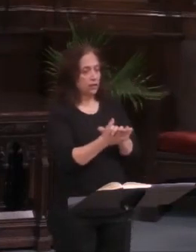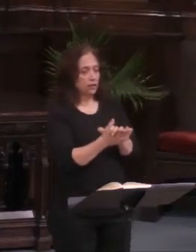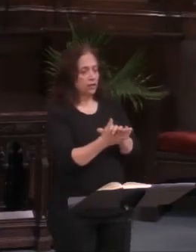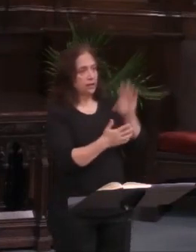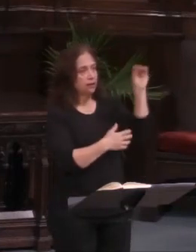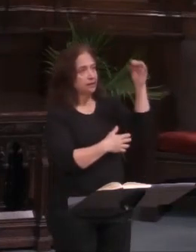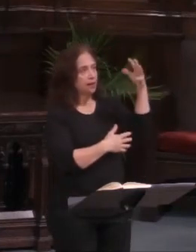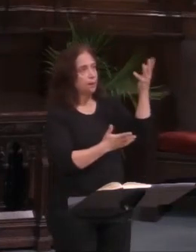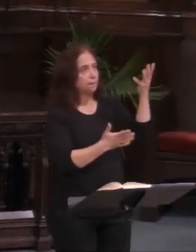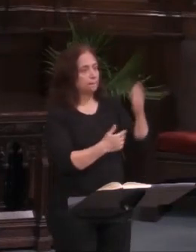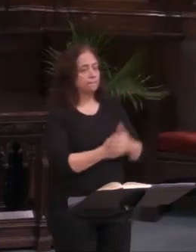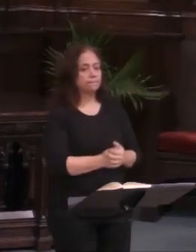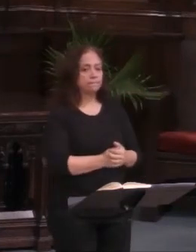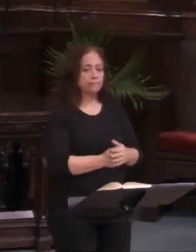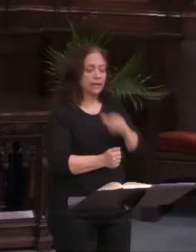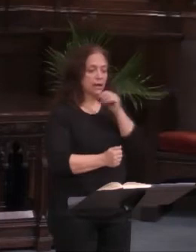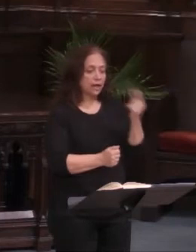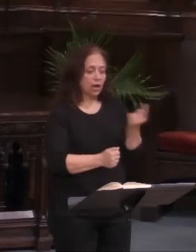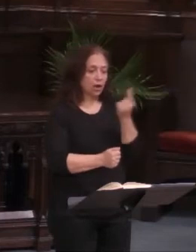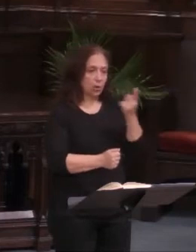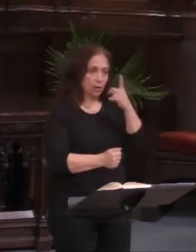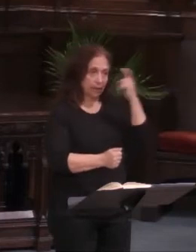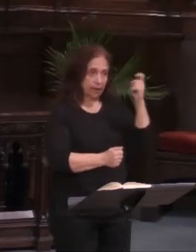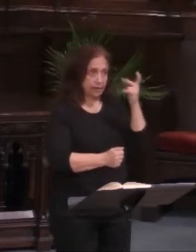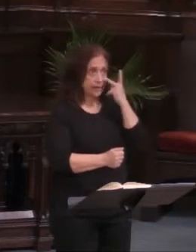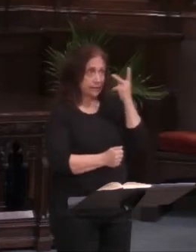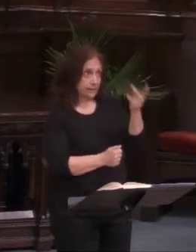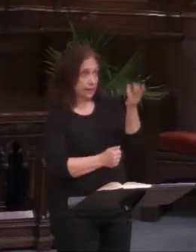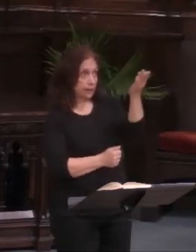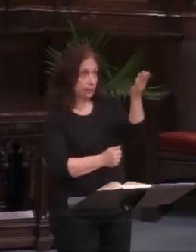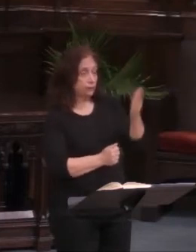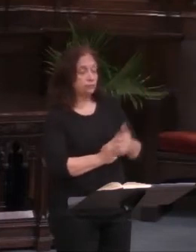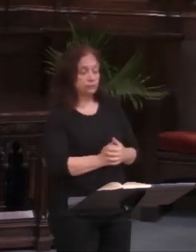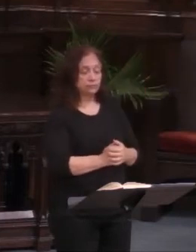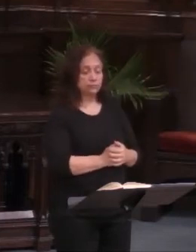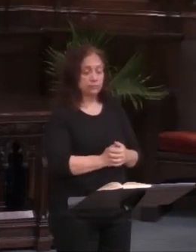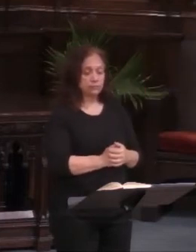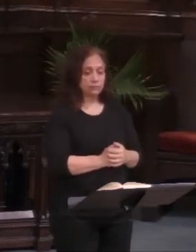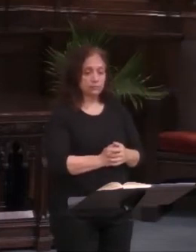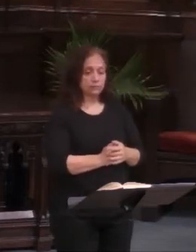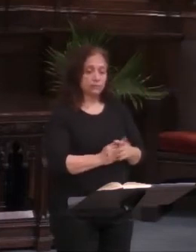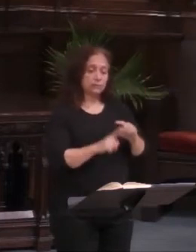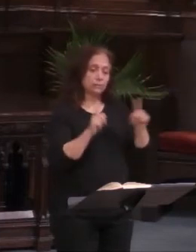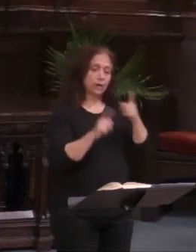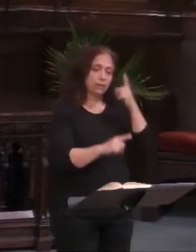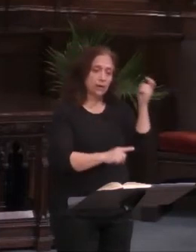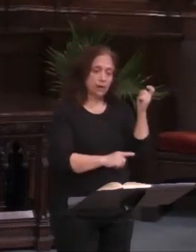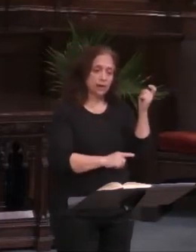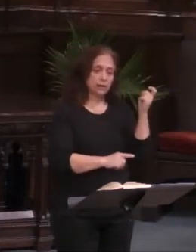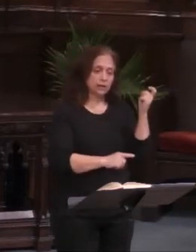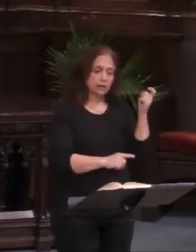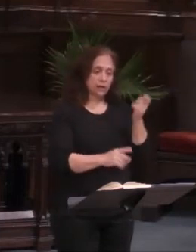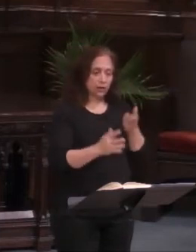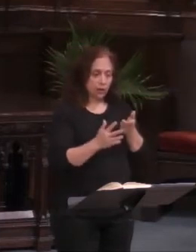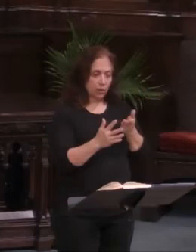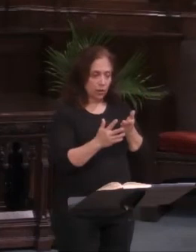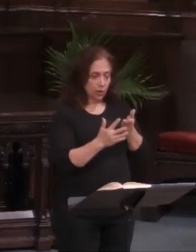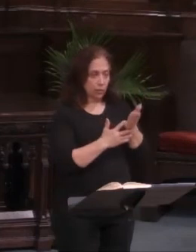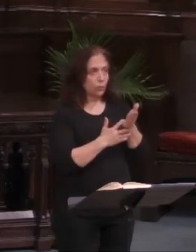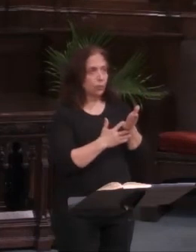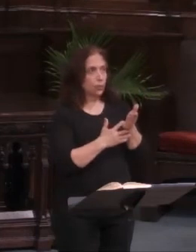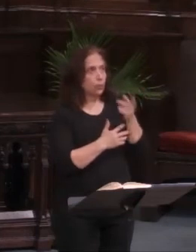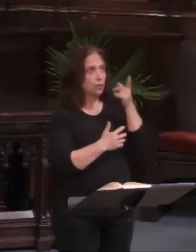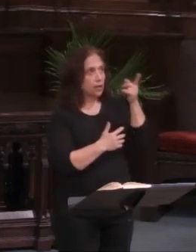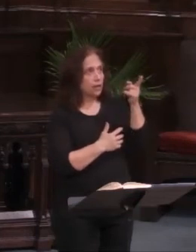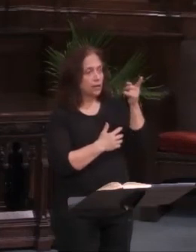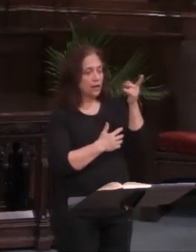sun. Not only because I see it, he said, but because by it I